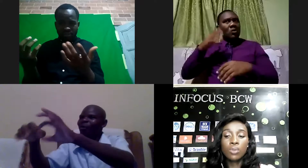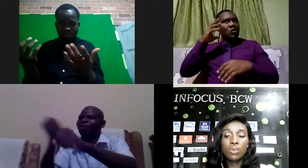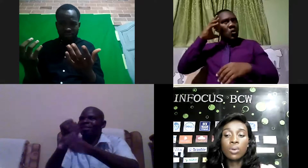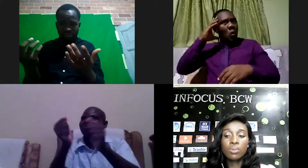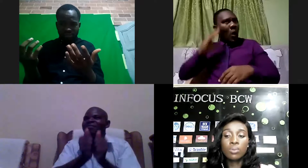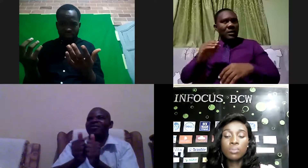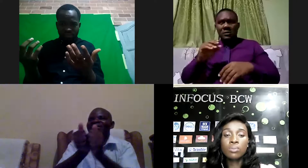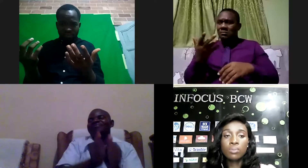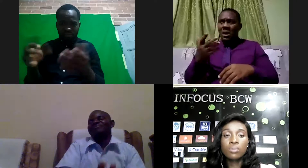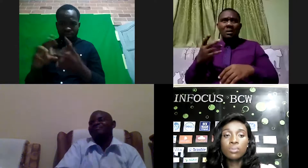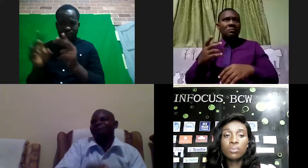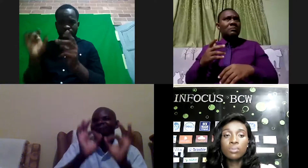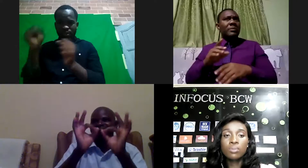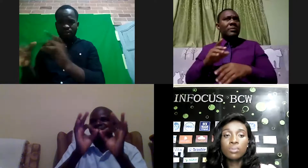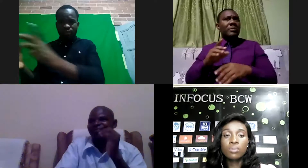Okay.